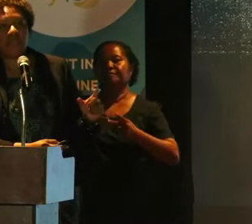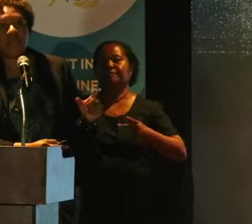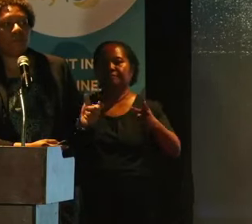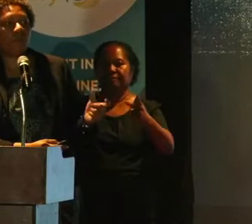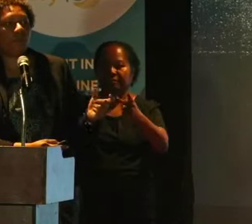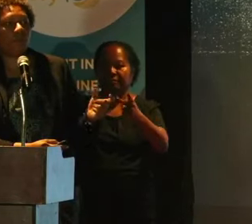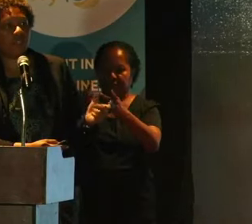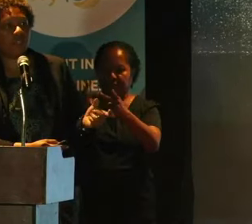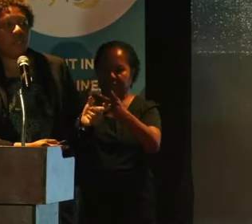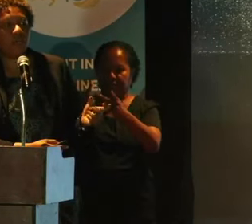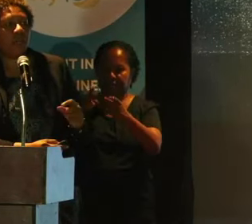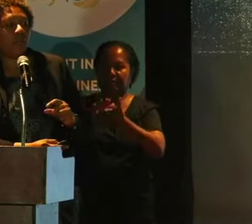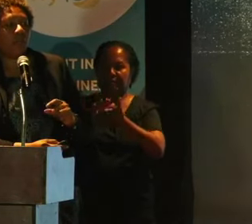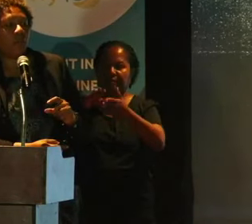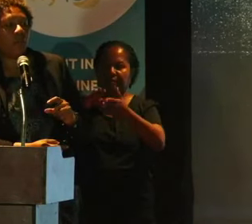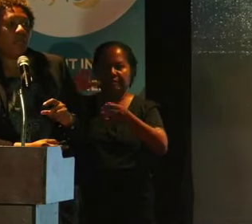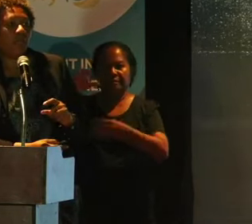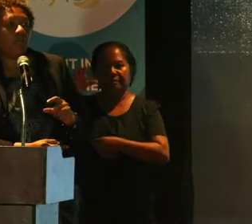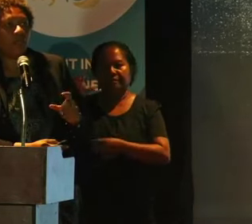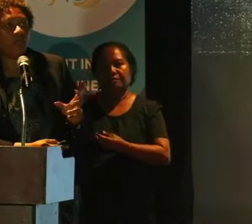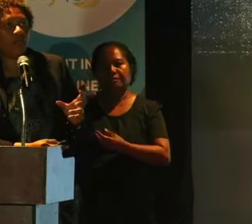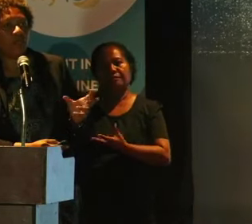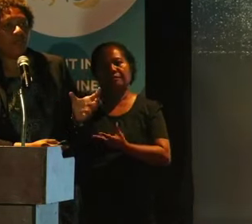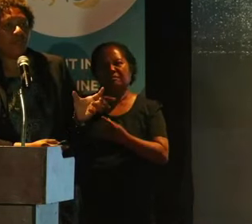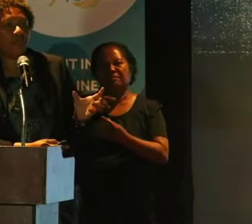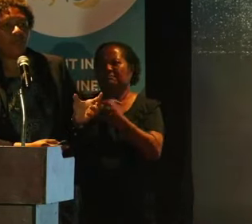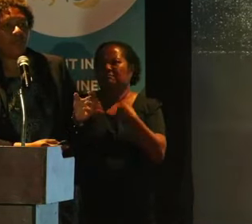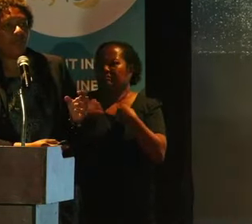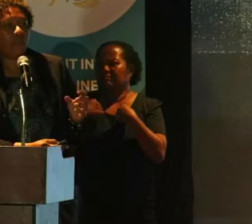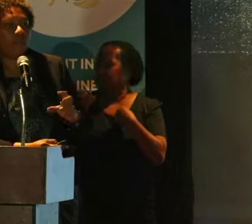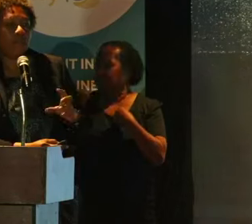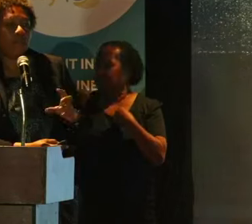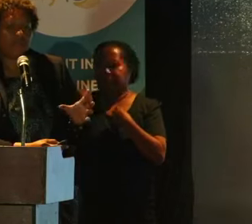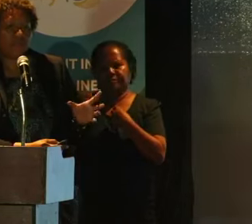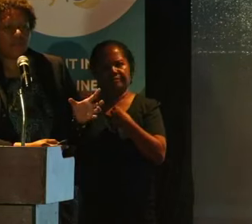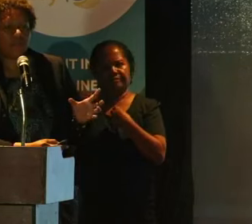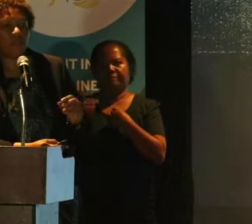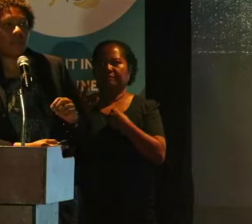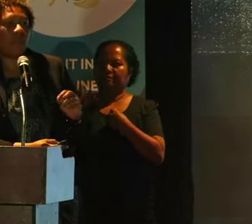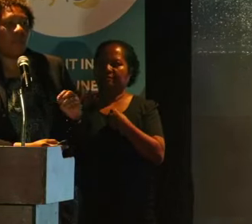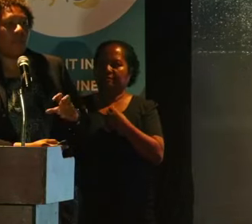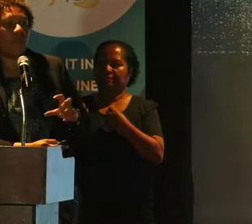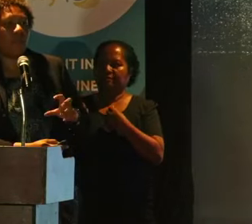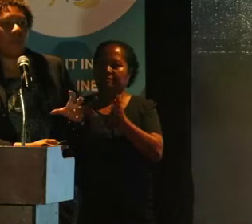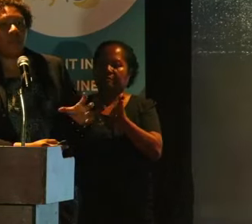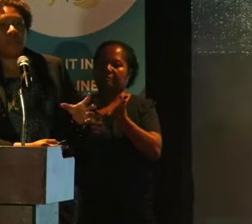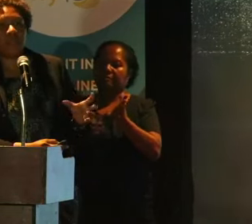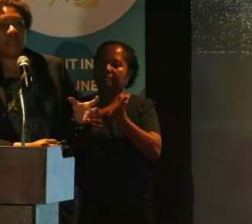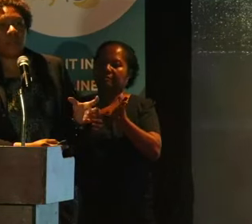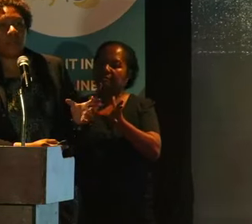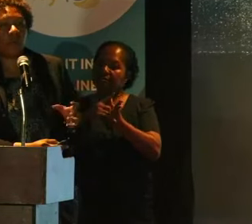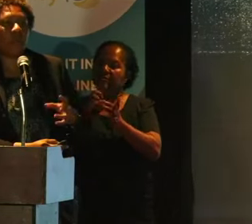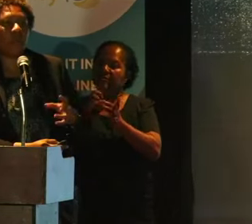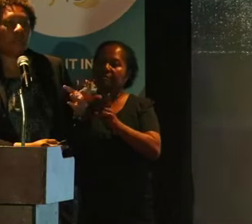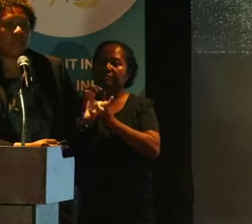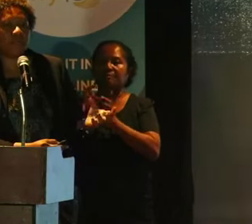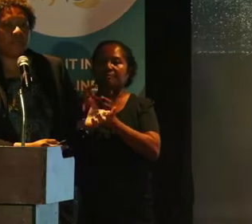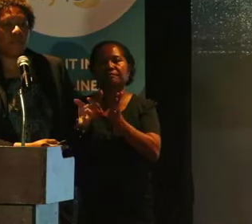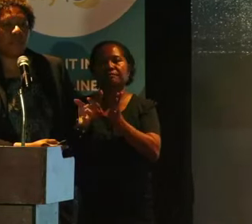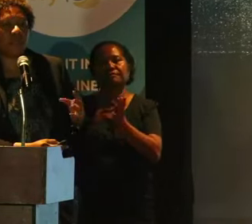process helps you achieve. We do not allow trading on reserves. We don't allow trading on